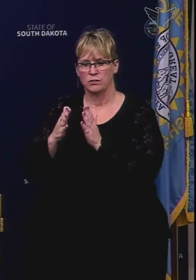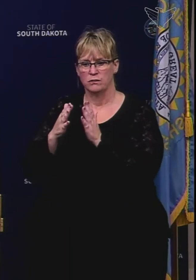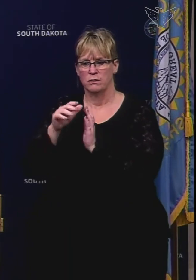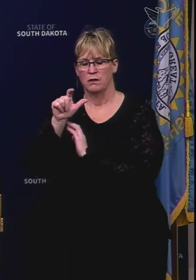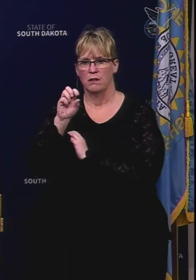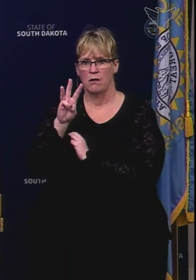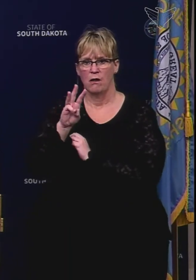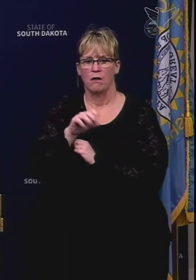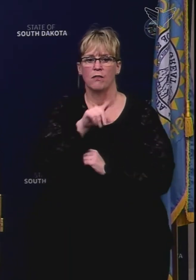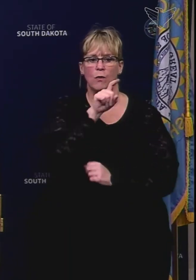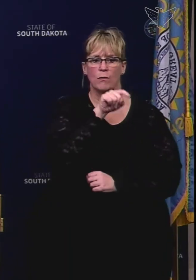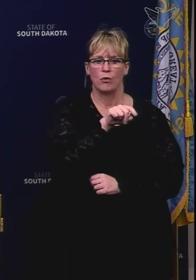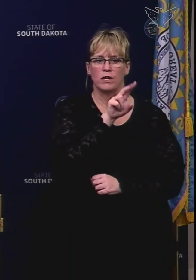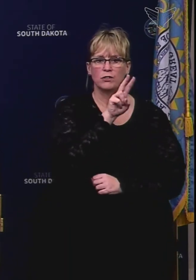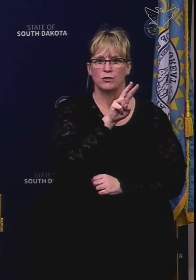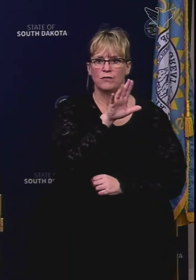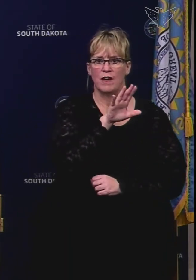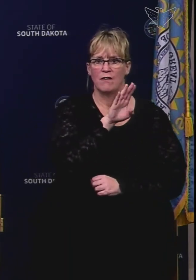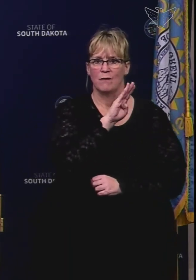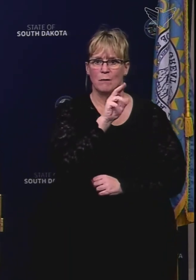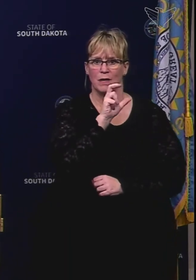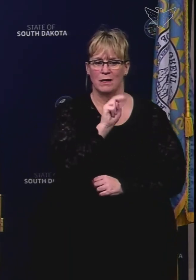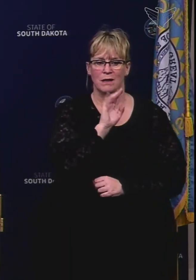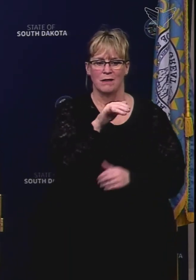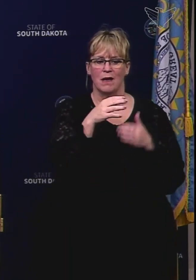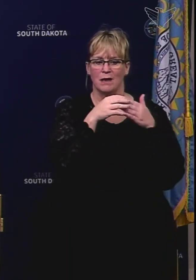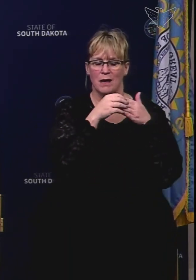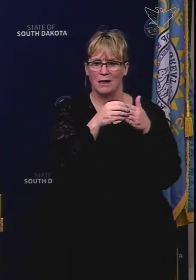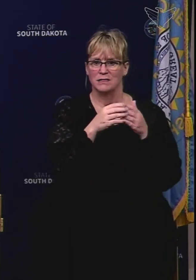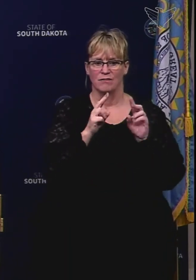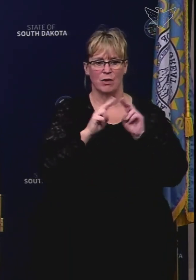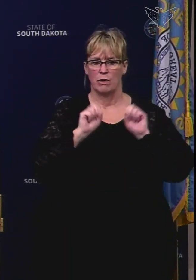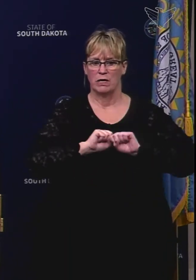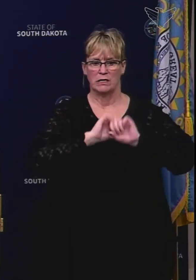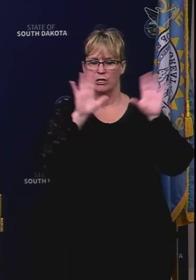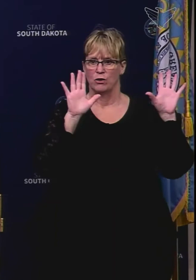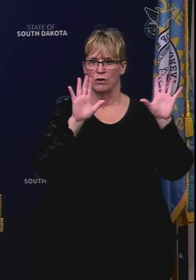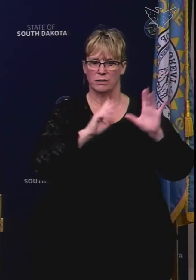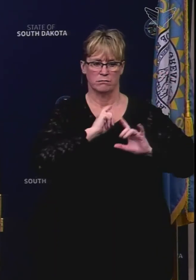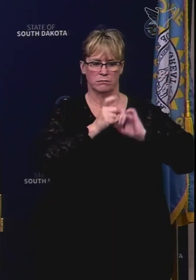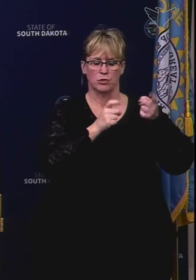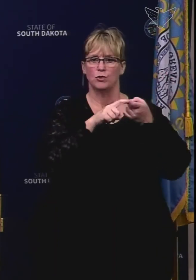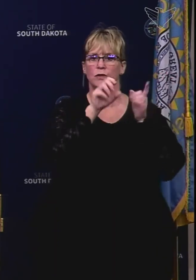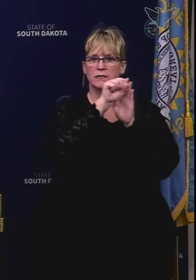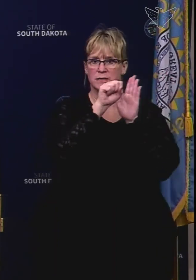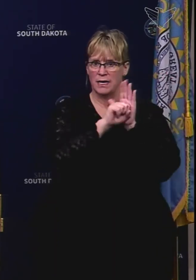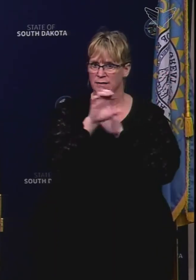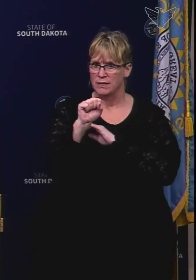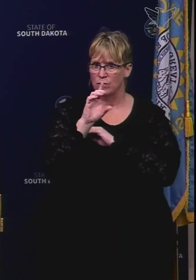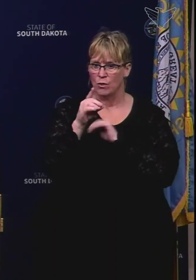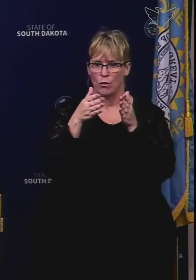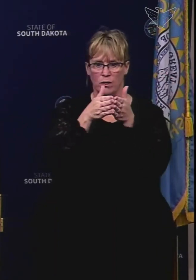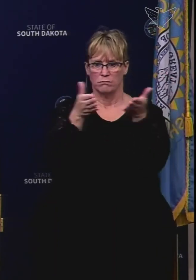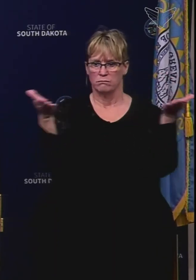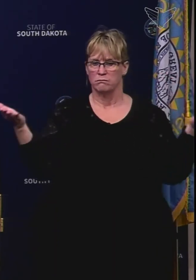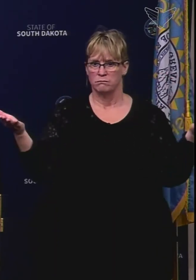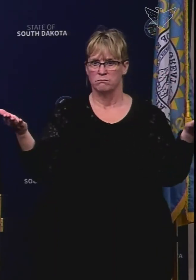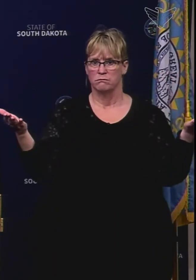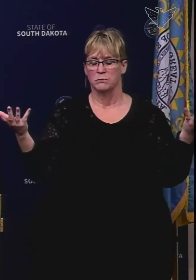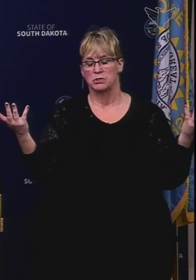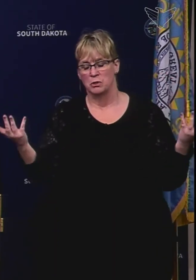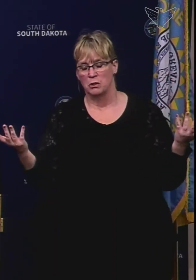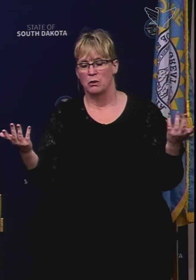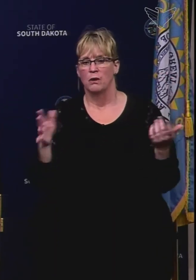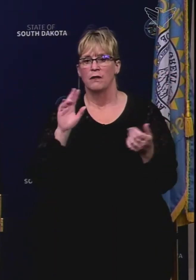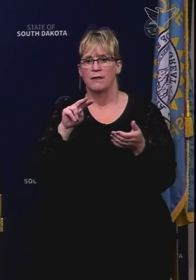The $1.25 billion, the guidance is very clear that it is allocated to the state of South Dakota. And so then we're